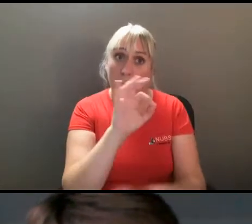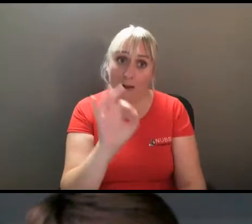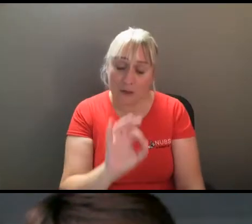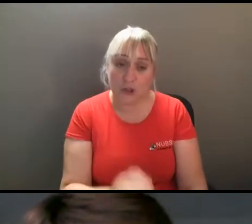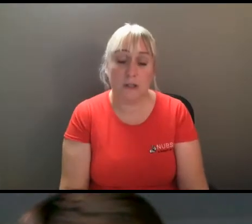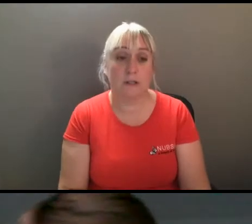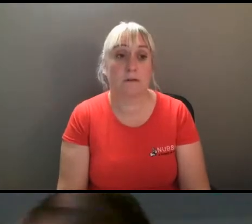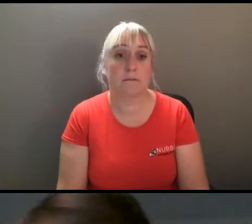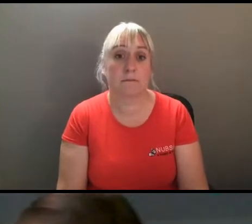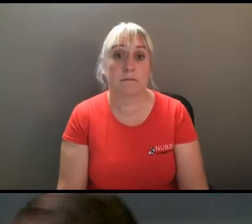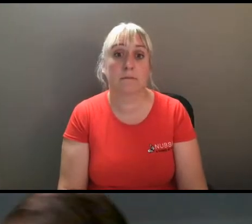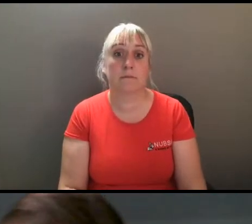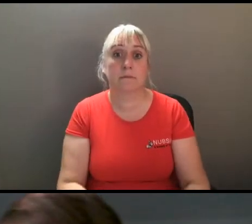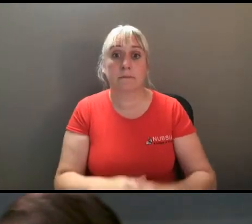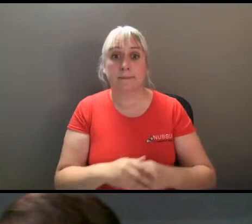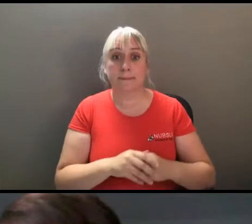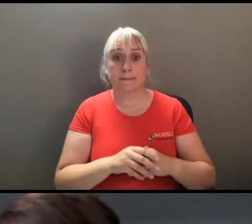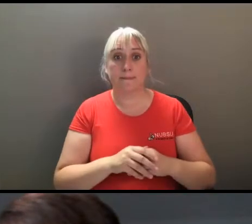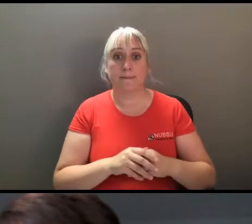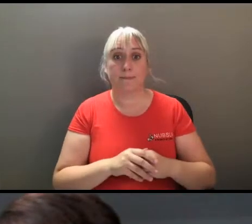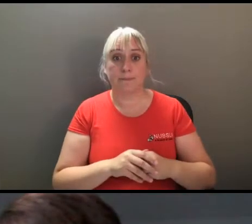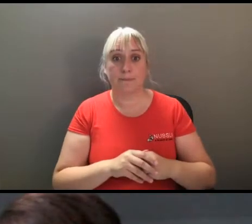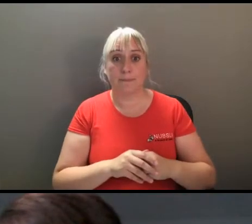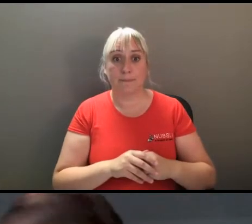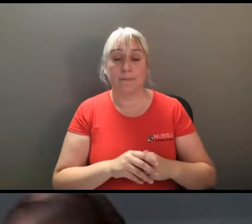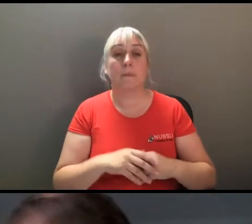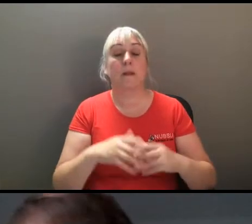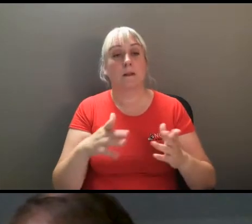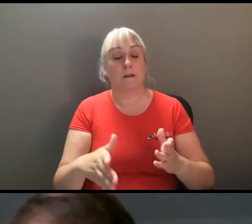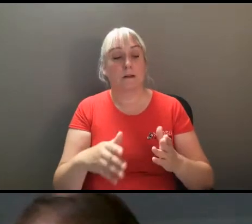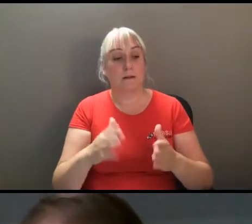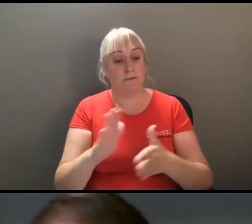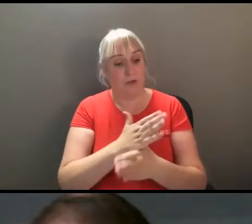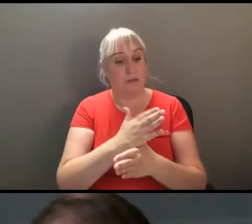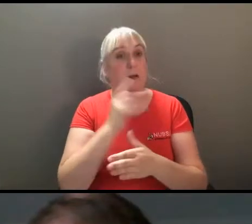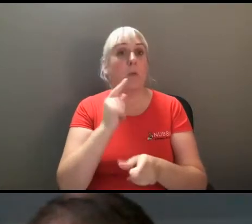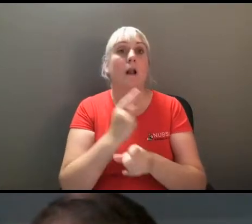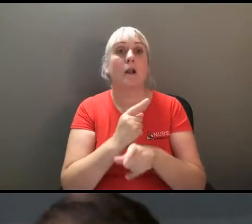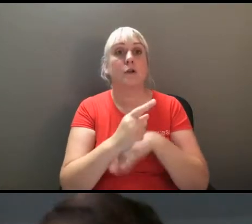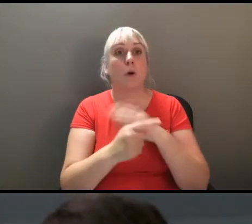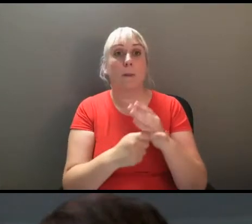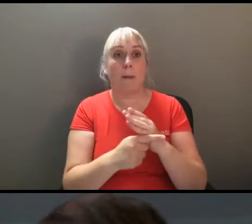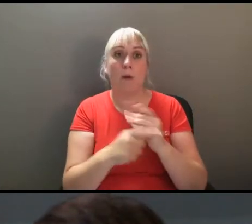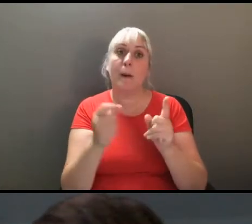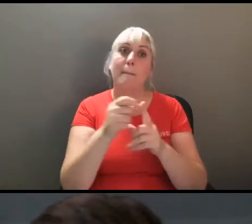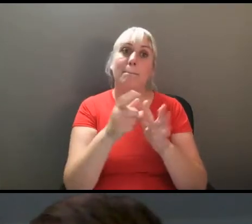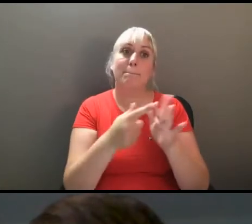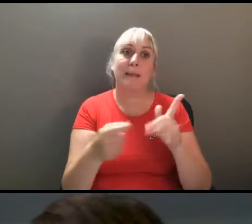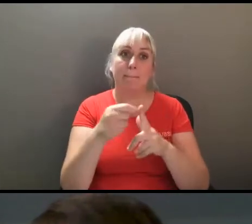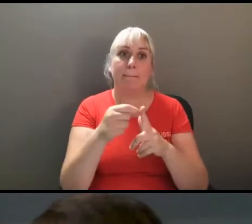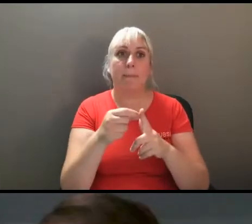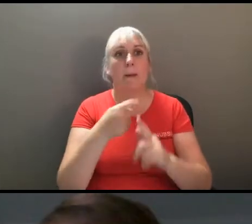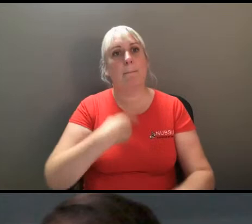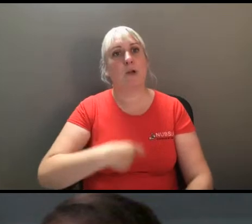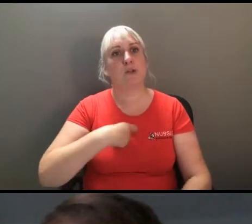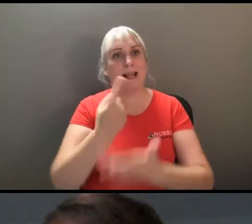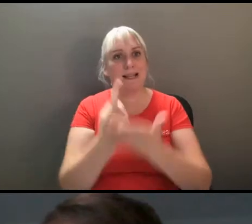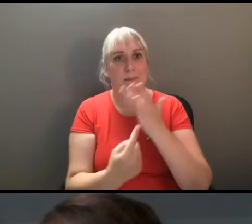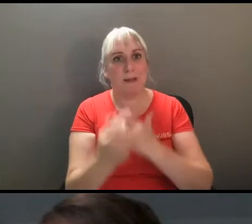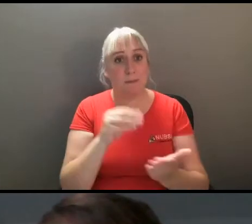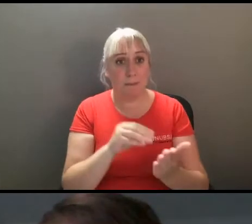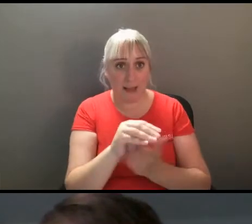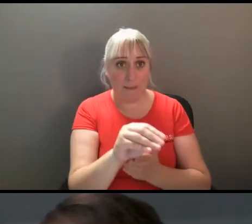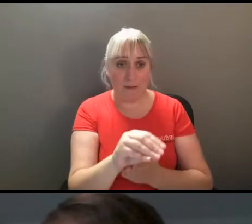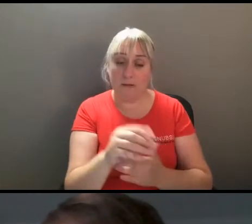guess I'll talk separately about PIP first, or personal independence payments. We've got clear